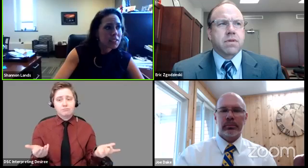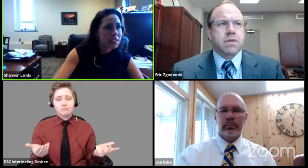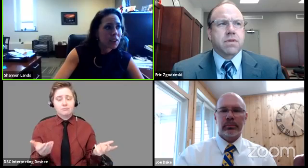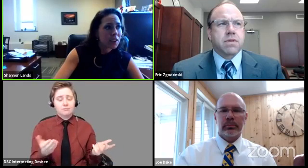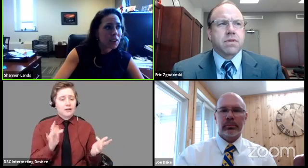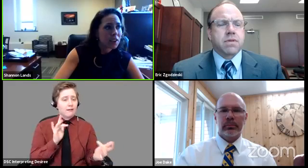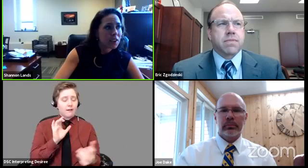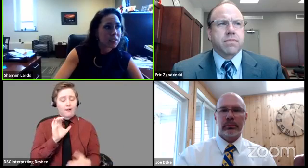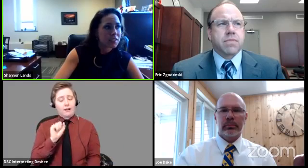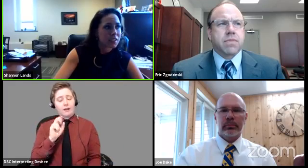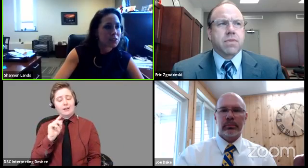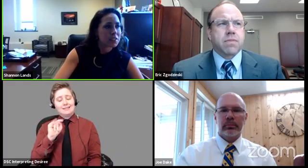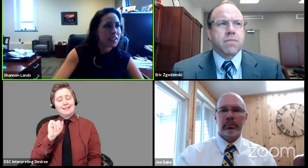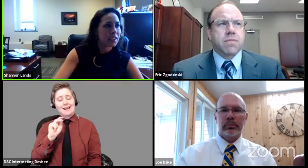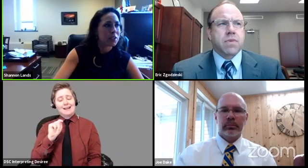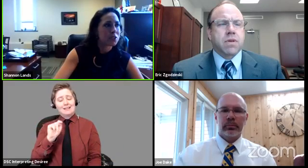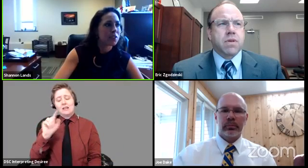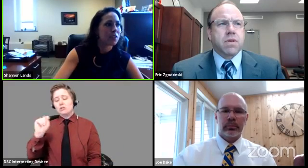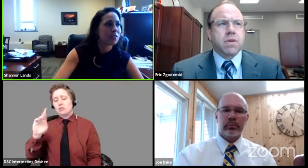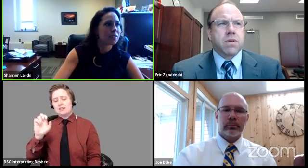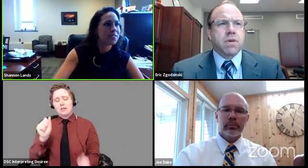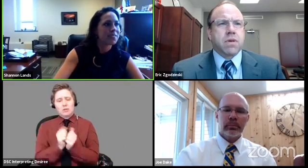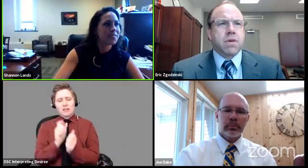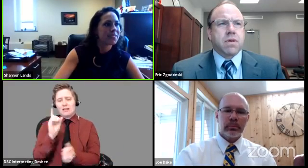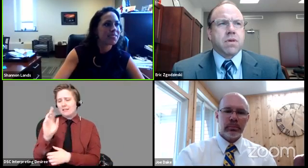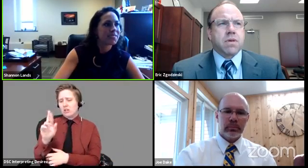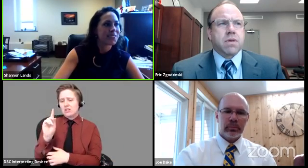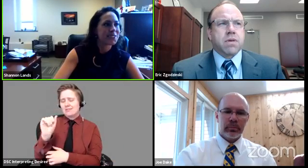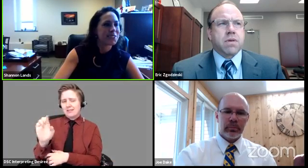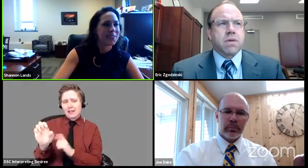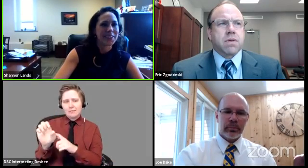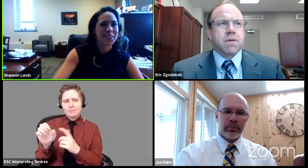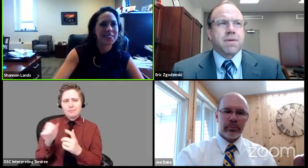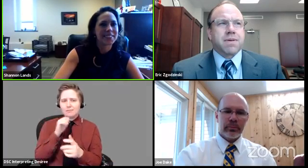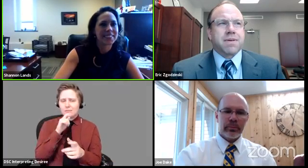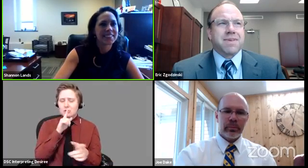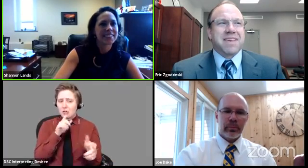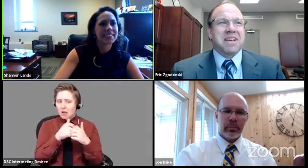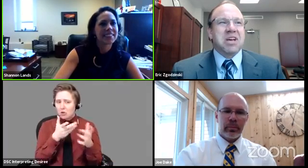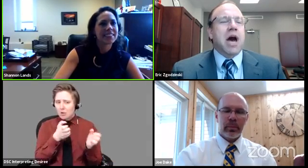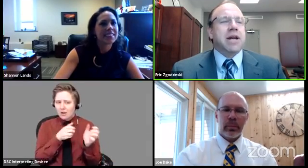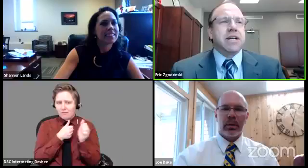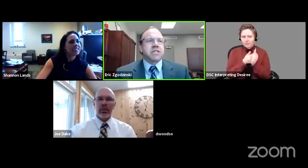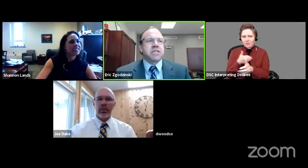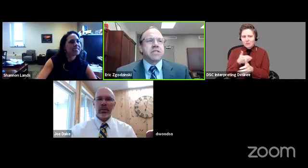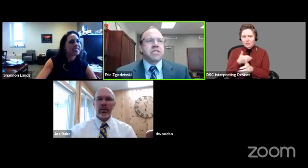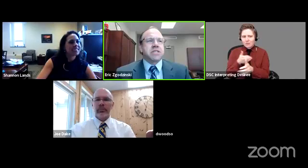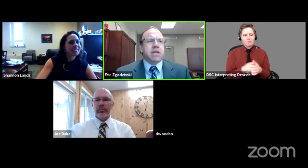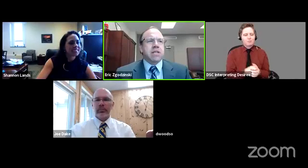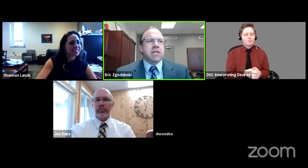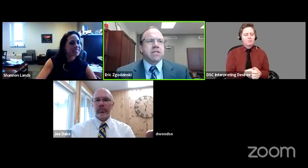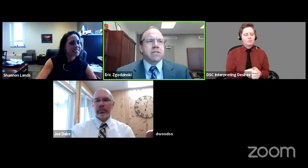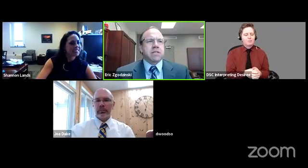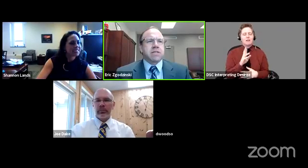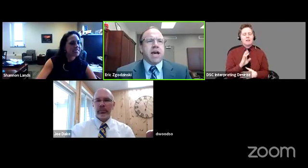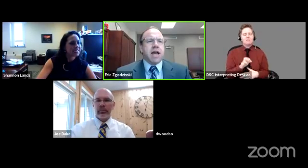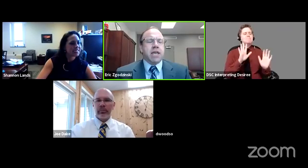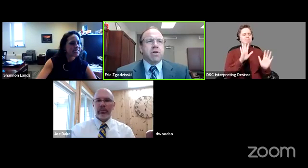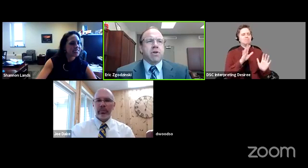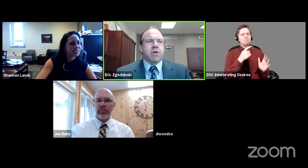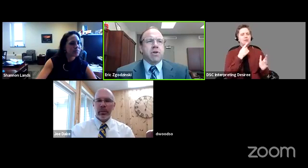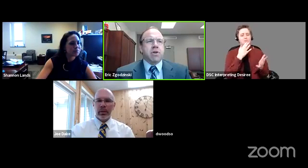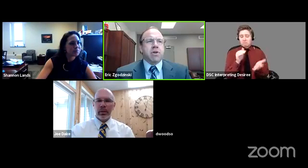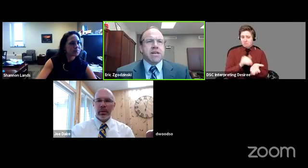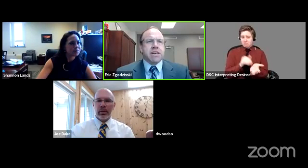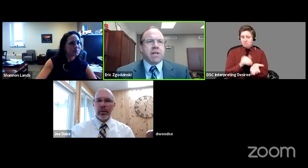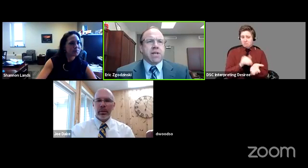contact tracing update with Dr. Dake? I'm not sure the direction you want to go. I tell you what, let's, Doc, if you don't mind, do